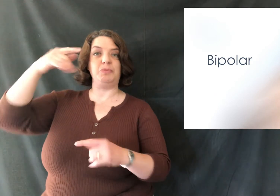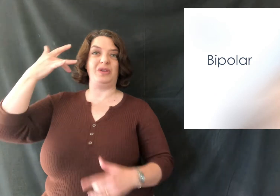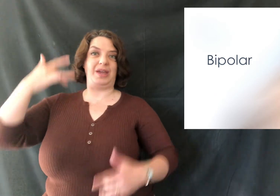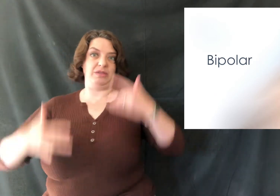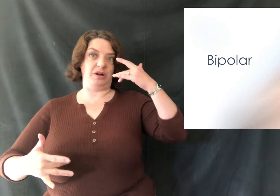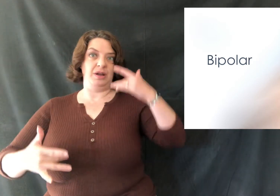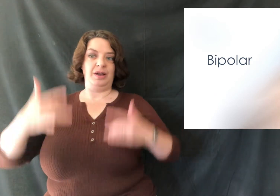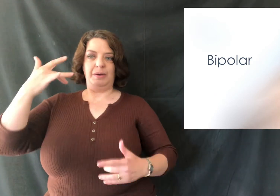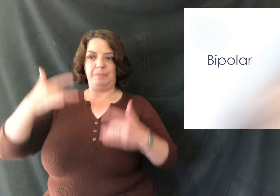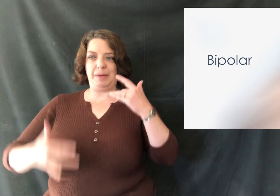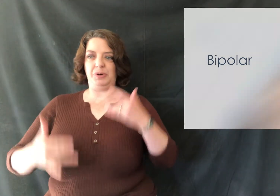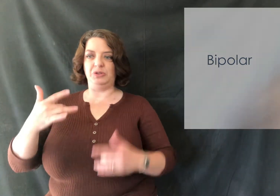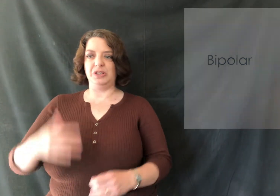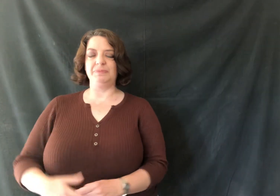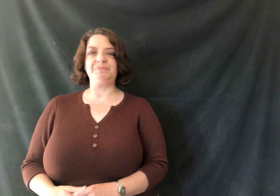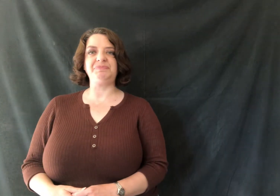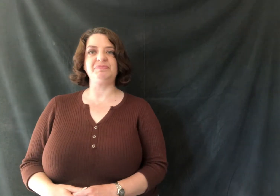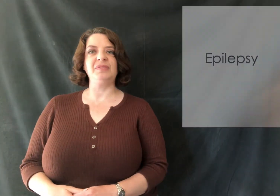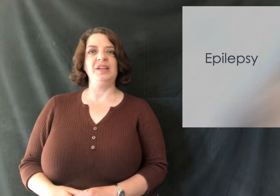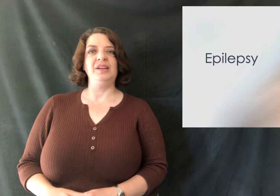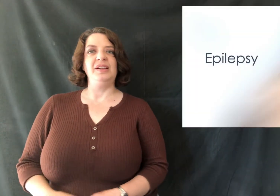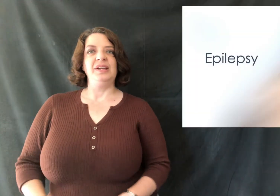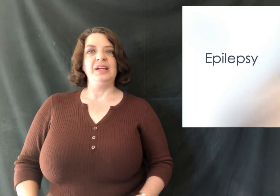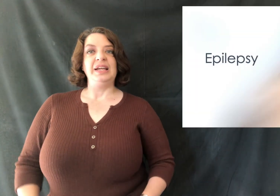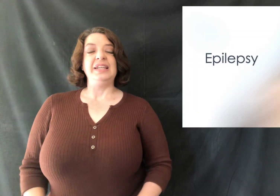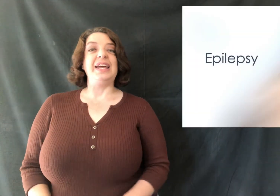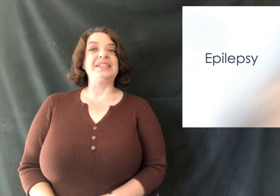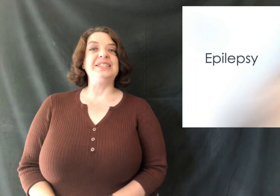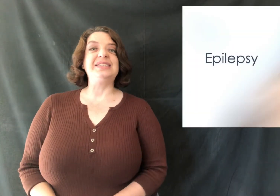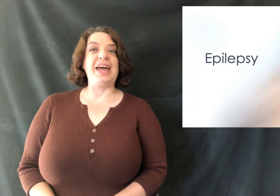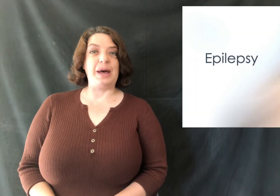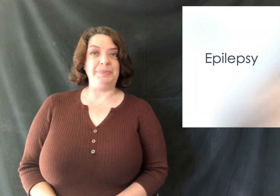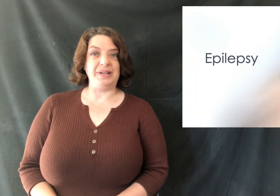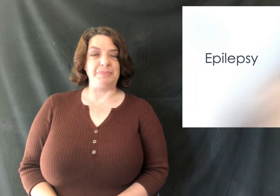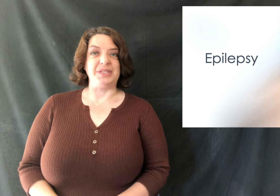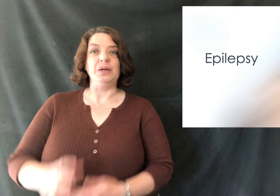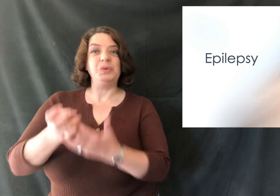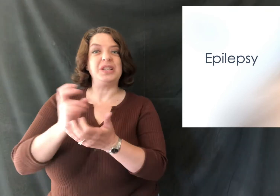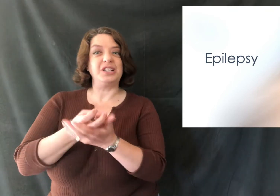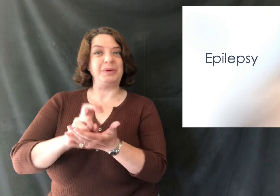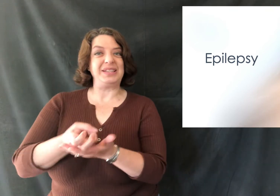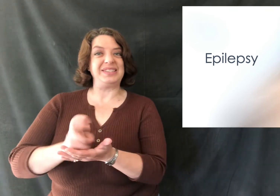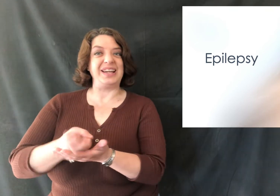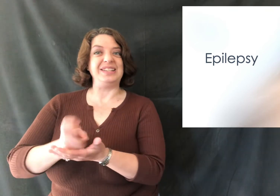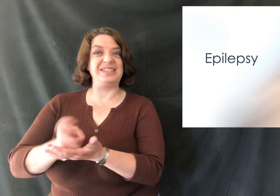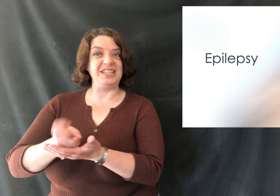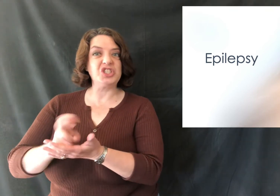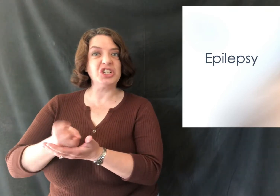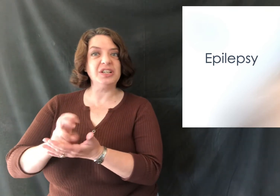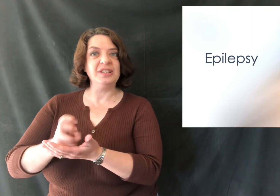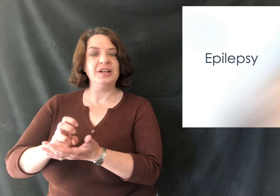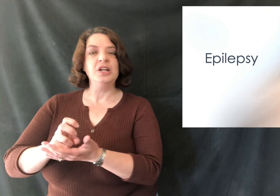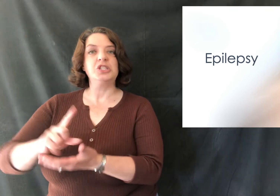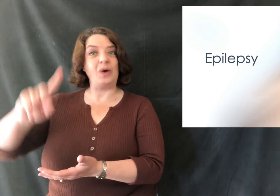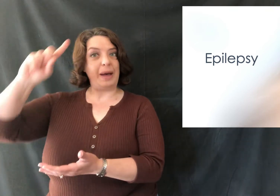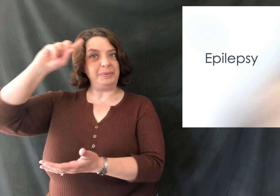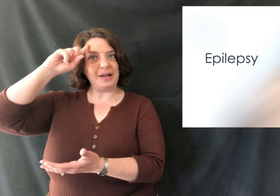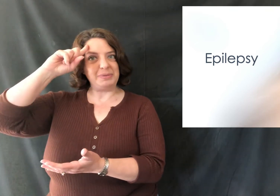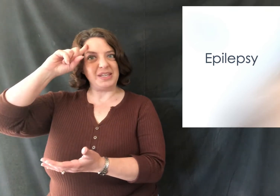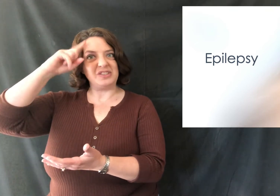the other, bipolar. Next is epilepsy. We talked about the sign seizure. So epilepsy is